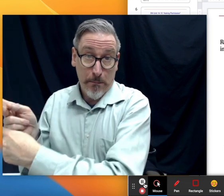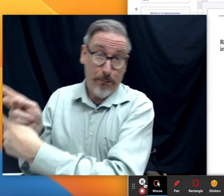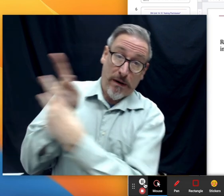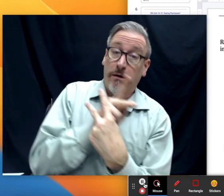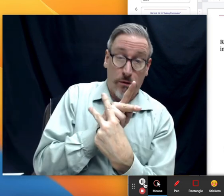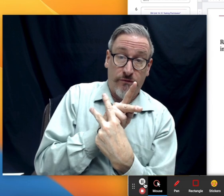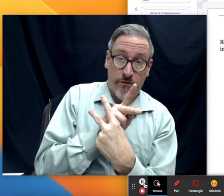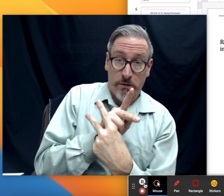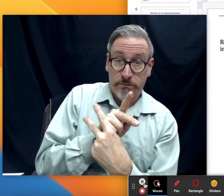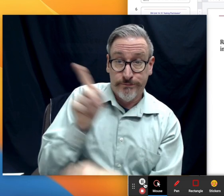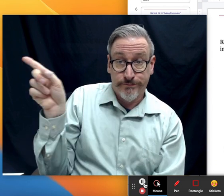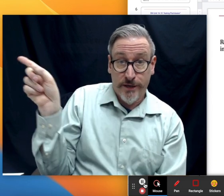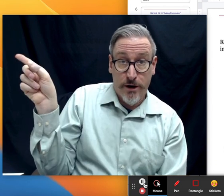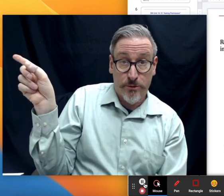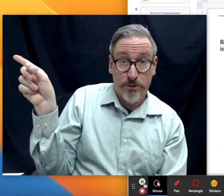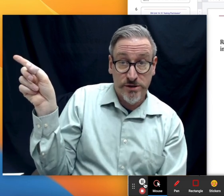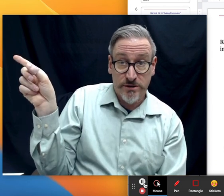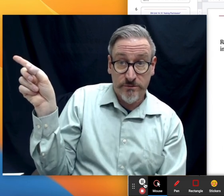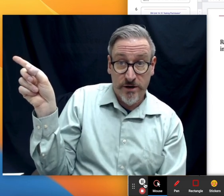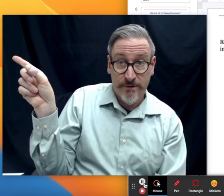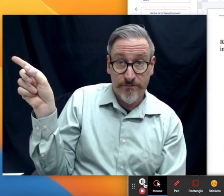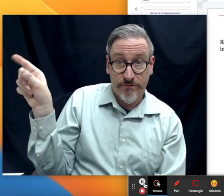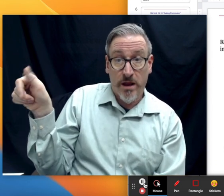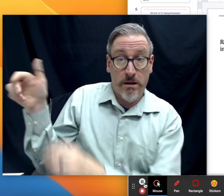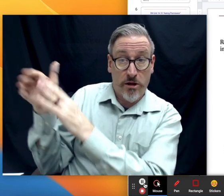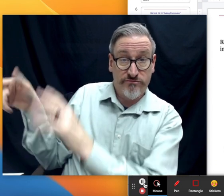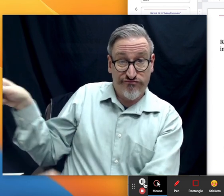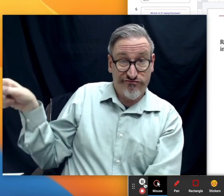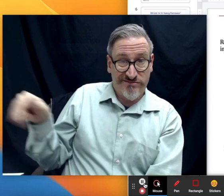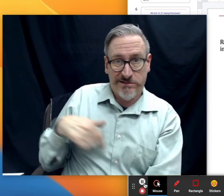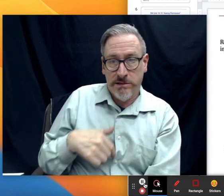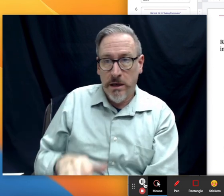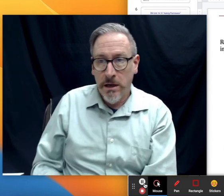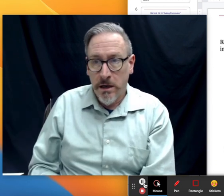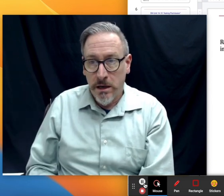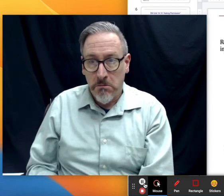I borrowed from another person, right?